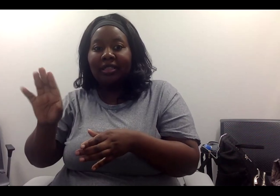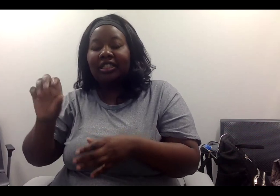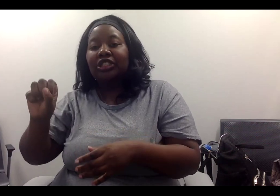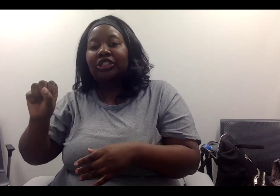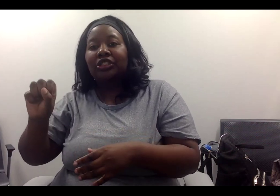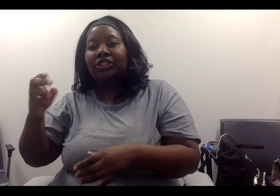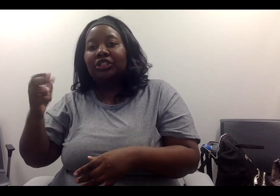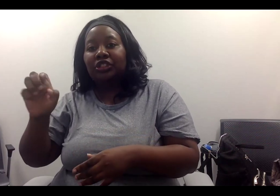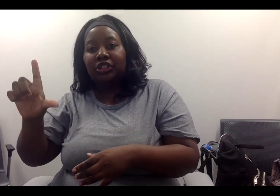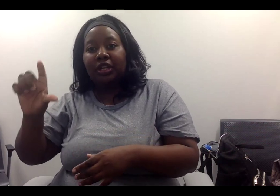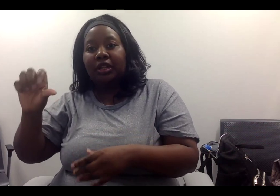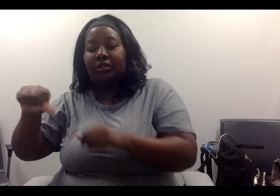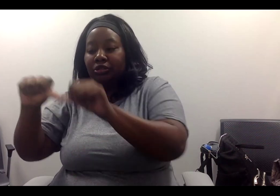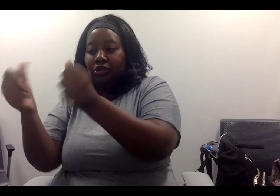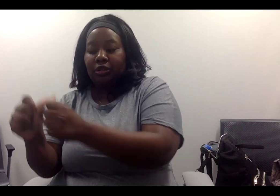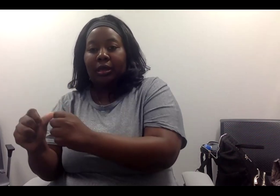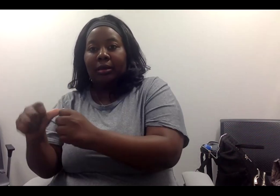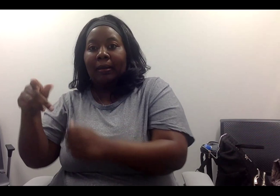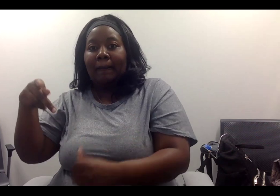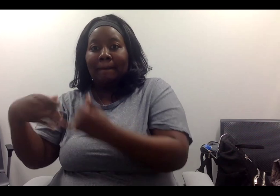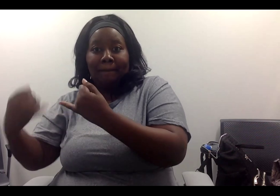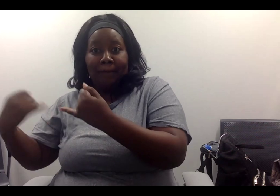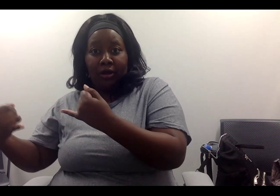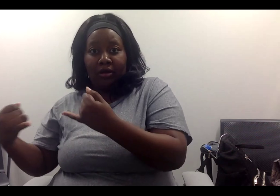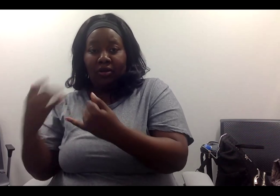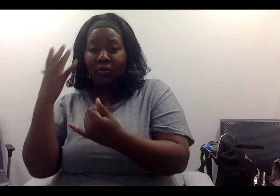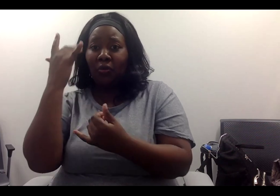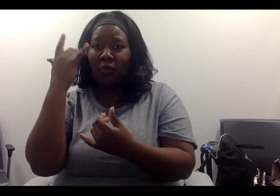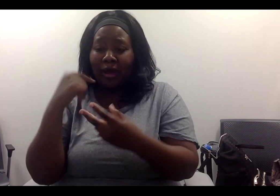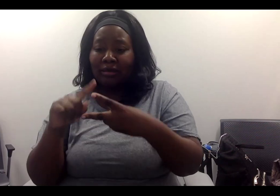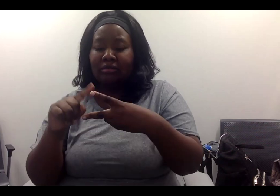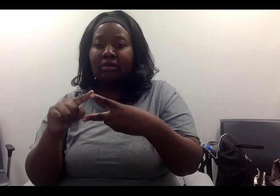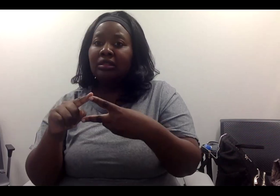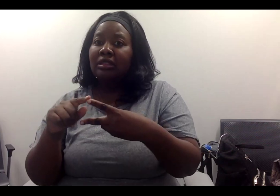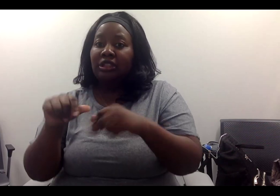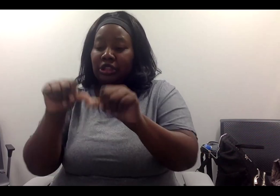two very, very good reasons. First of all, the shape is going to be perfect to